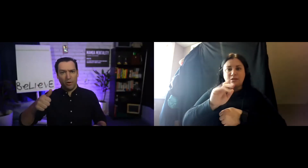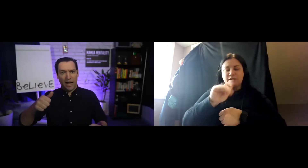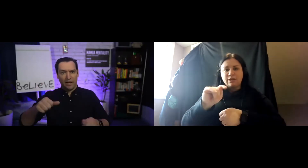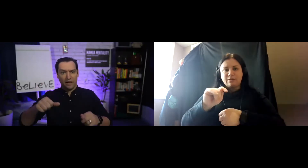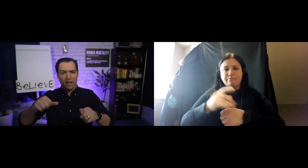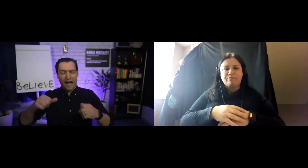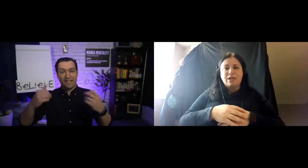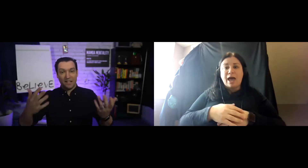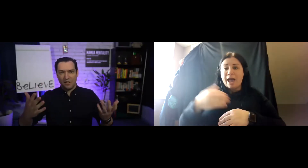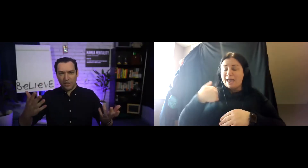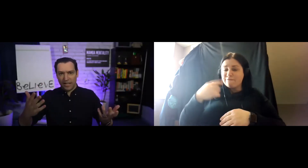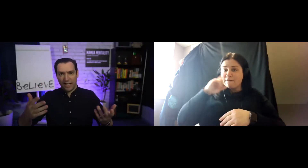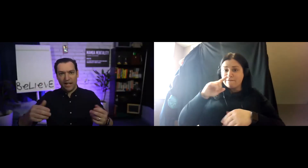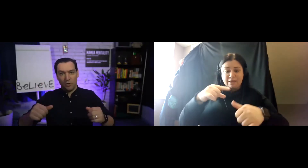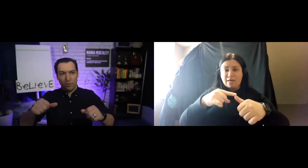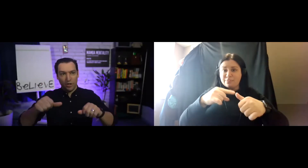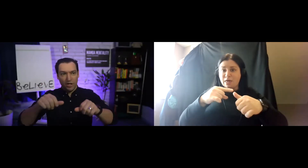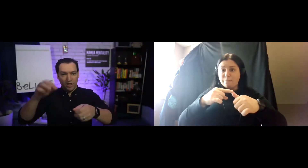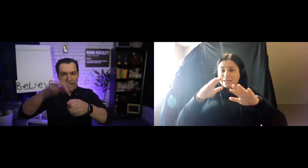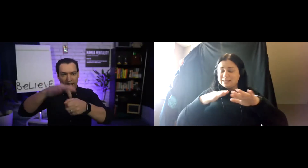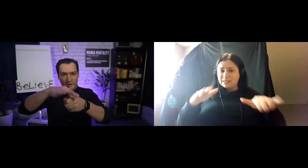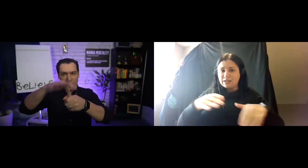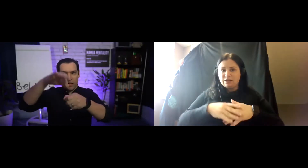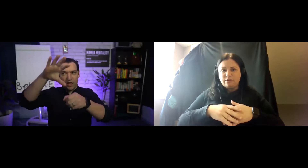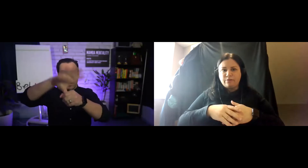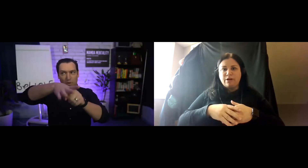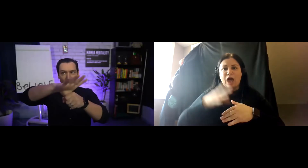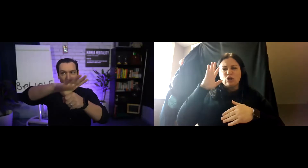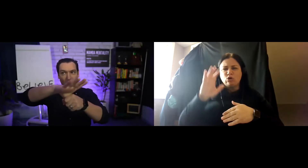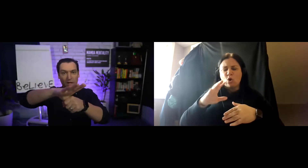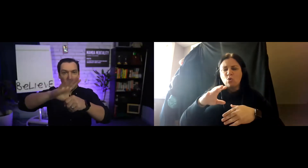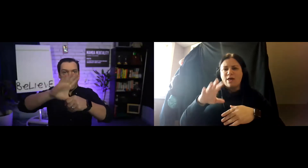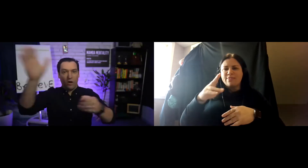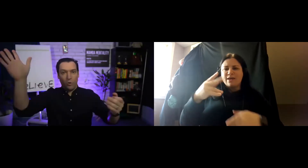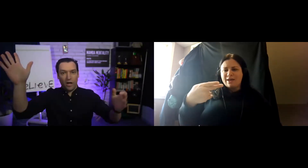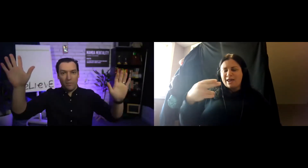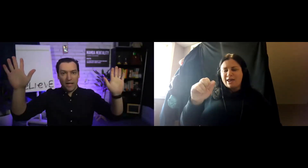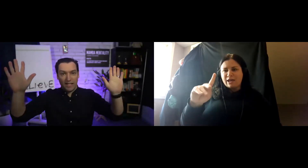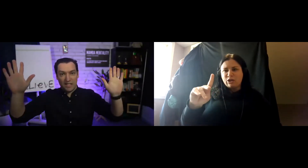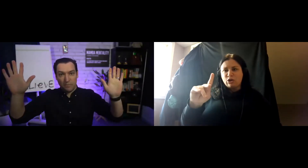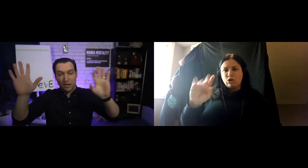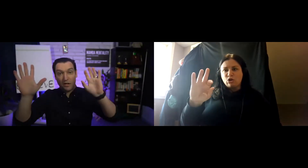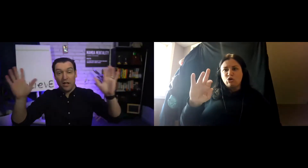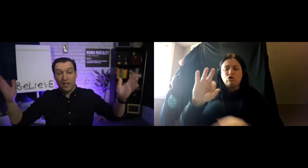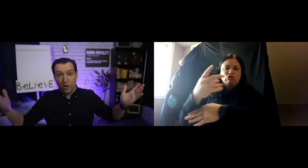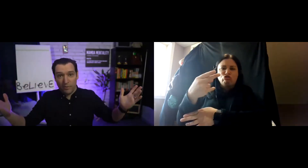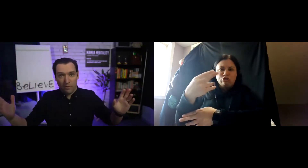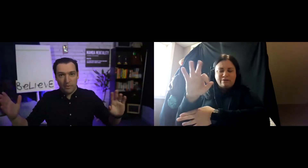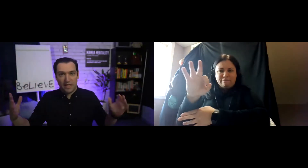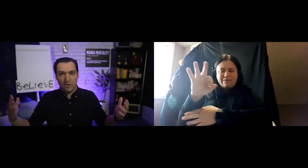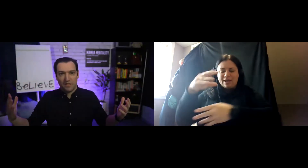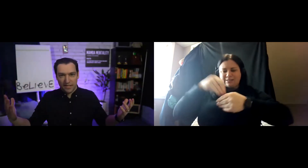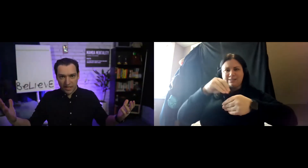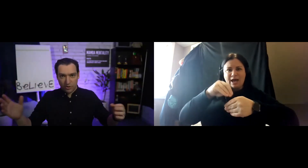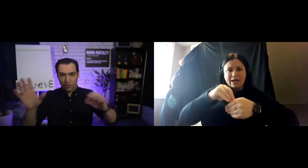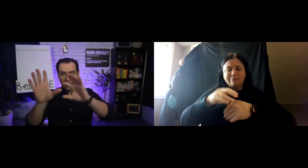people had. And as a little kid, I would put that handkerchief in and I would put my thumb and then open it up and make it disappear. The only problem is I